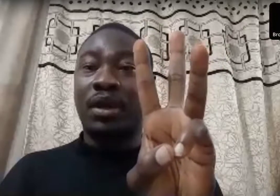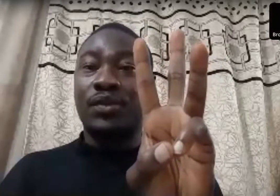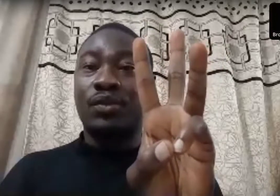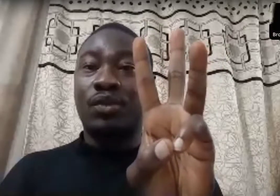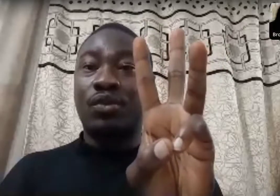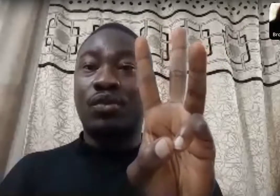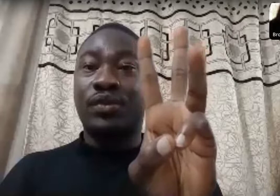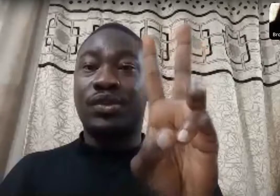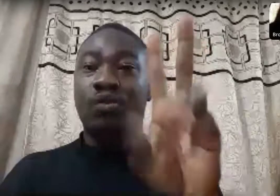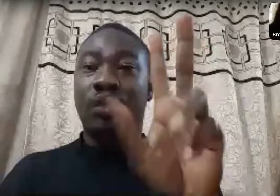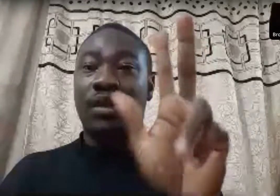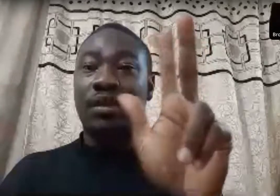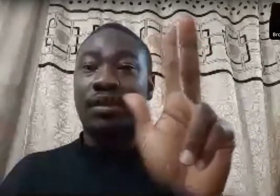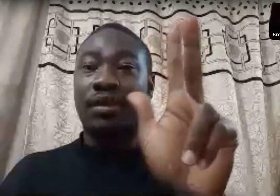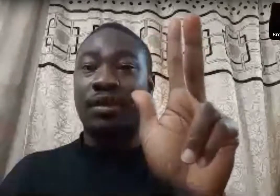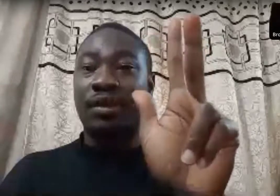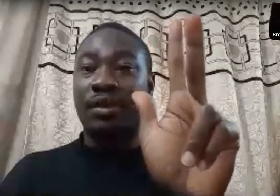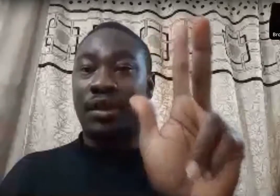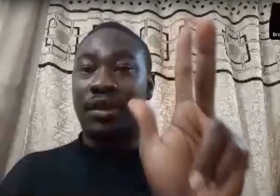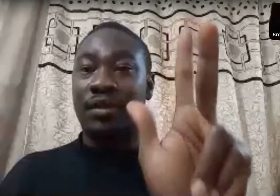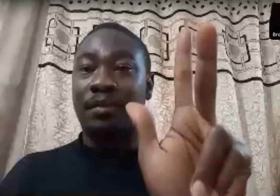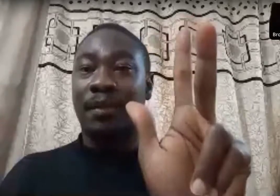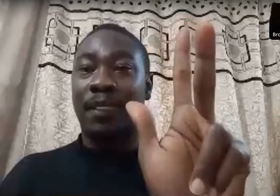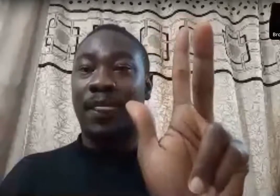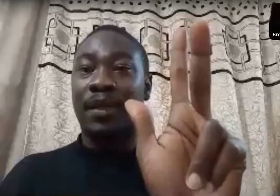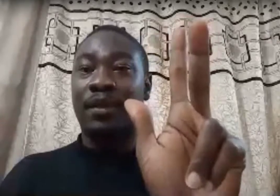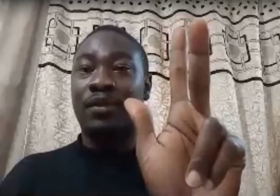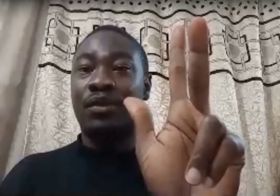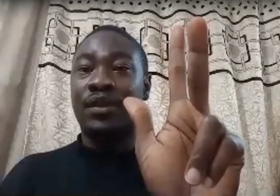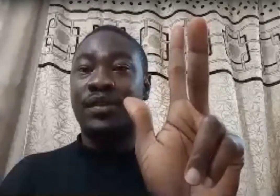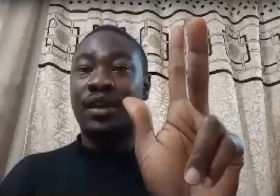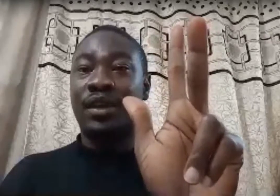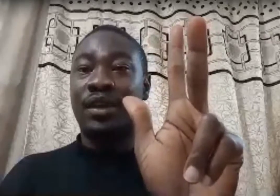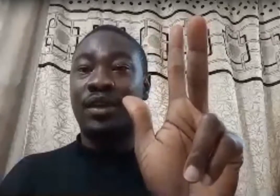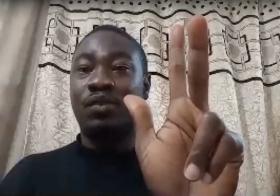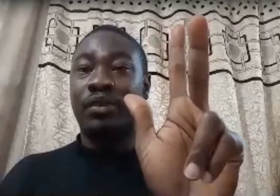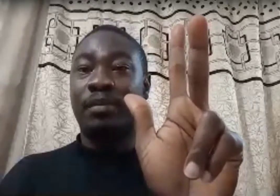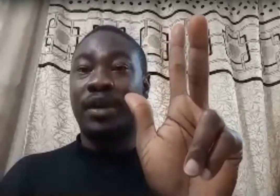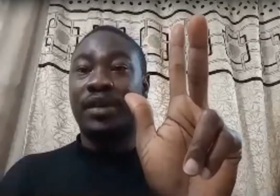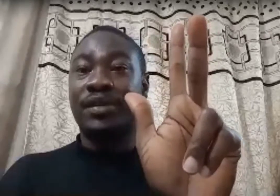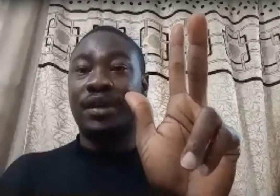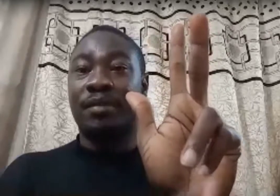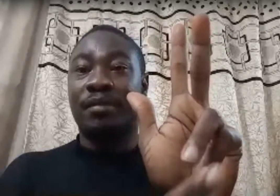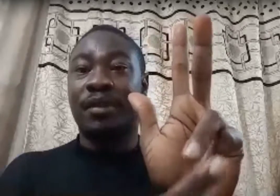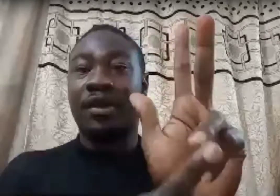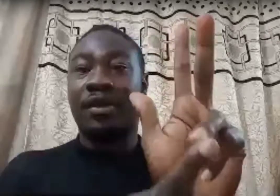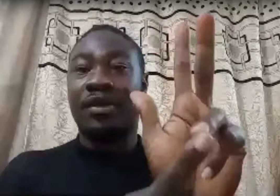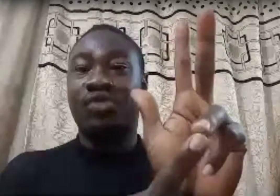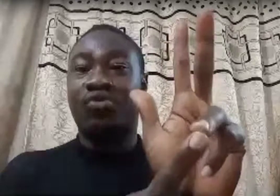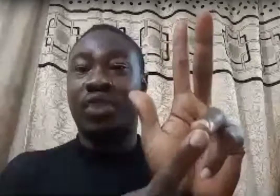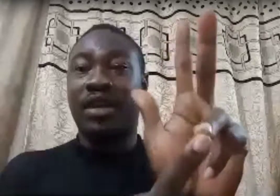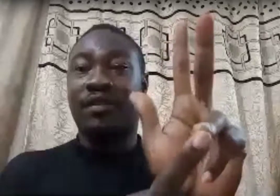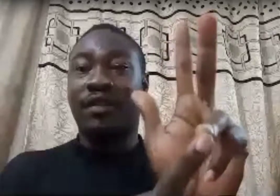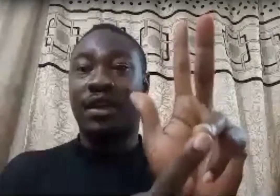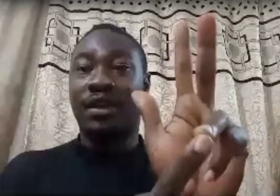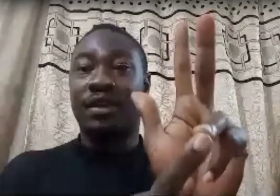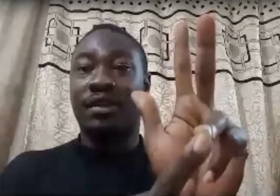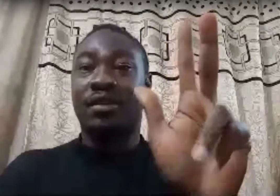way, 3. You can see that we replaced this ring finger with